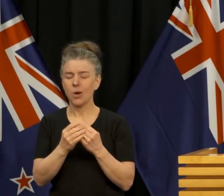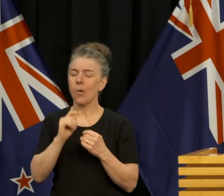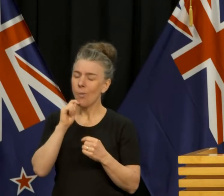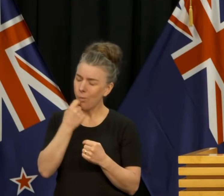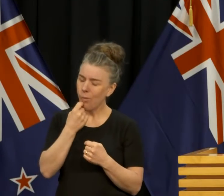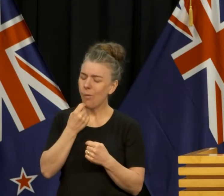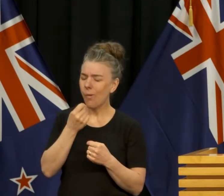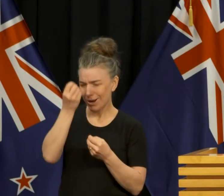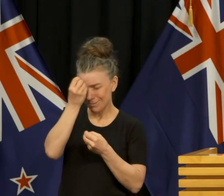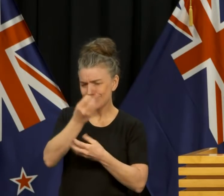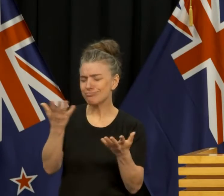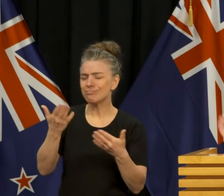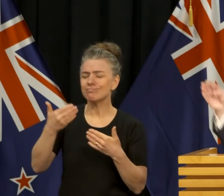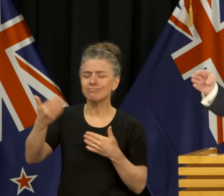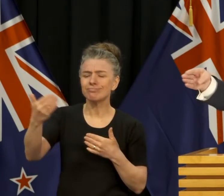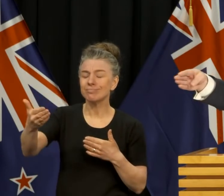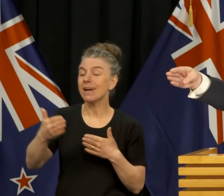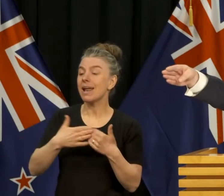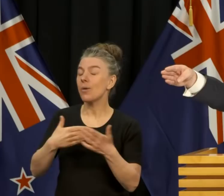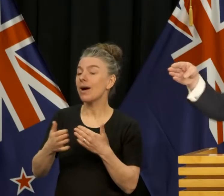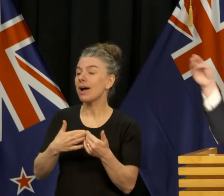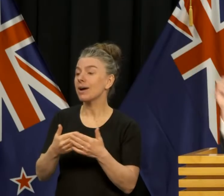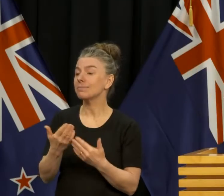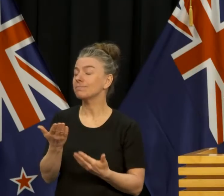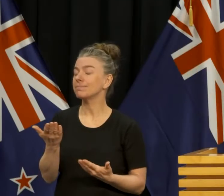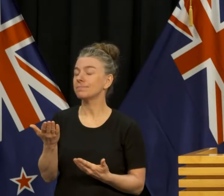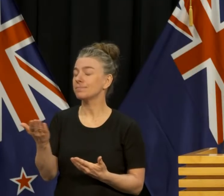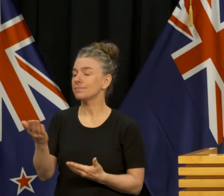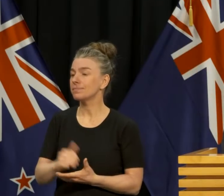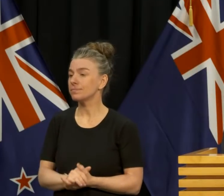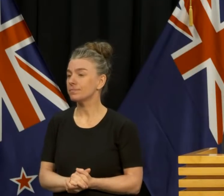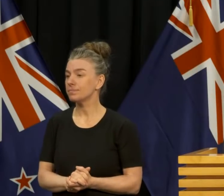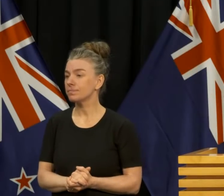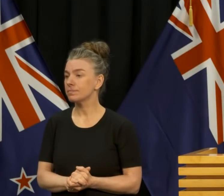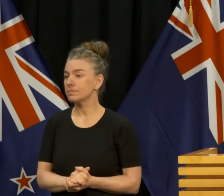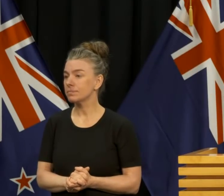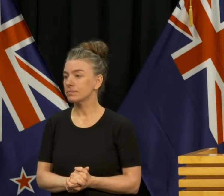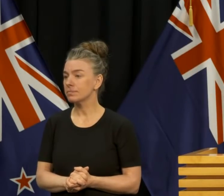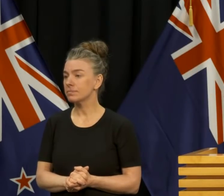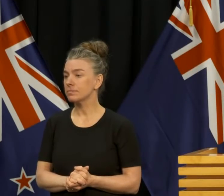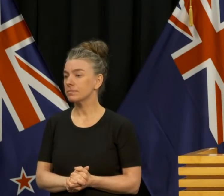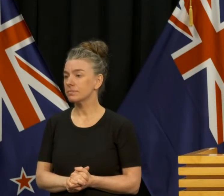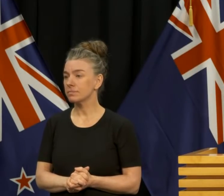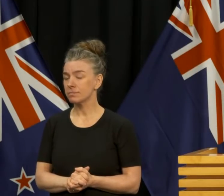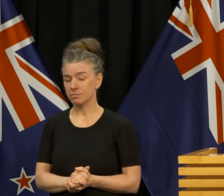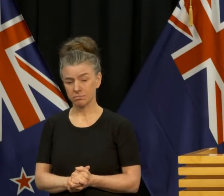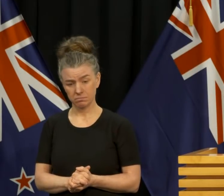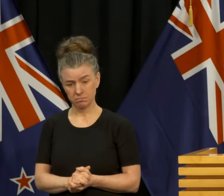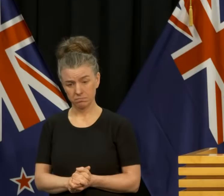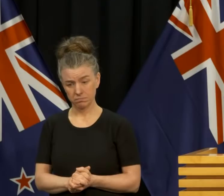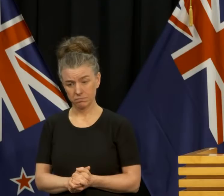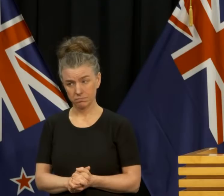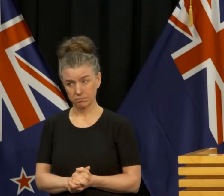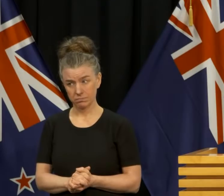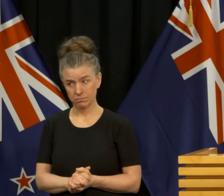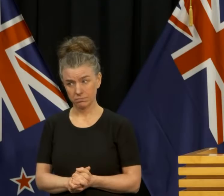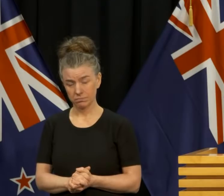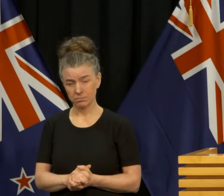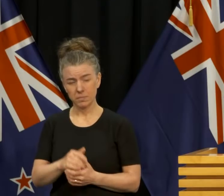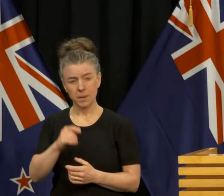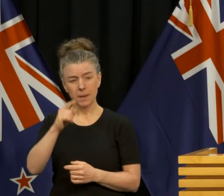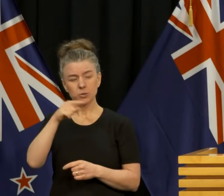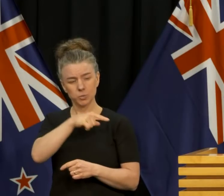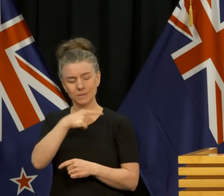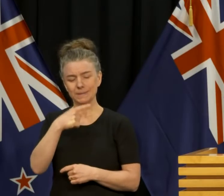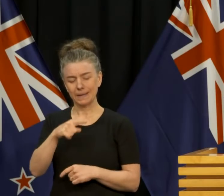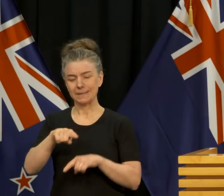make about that in due course. All right. So, are you expecting more escape attempts, I guess, as the demographics of